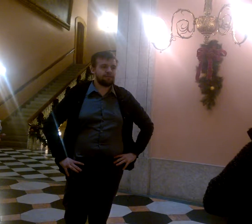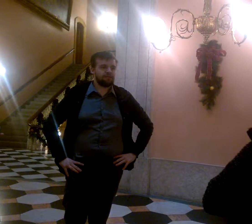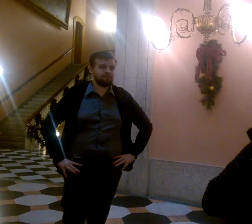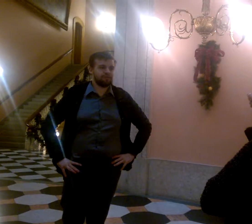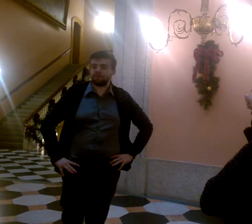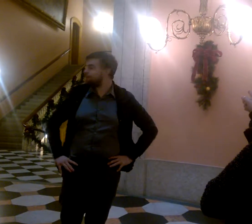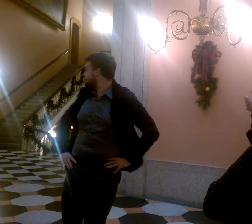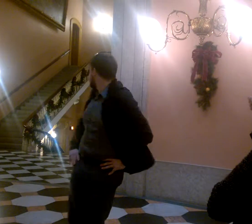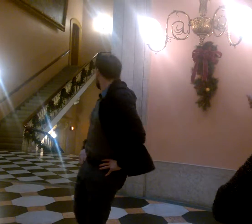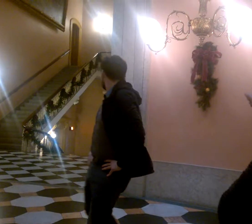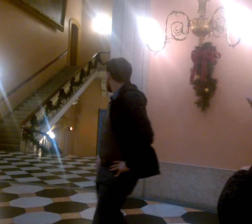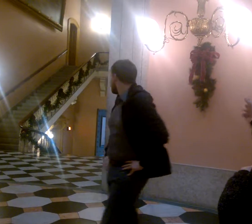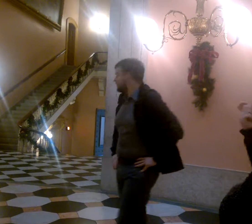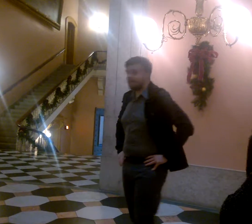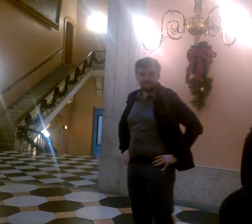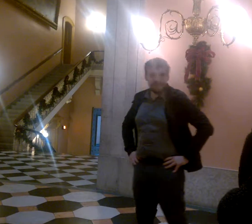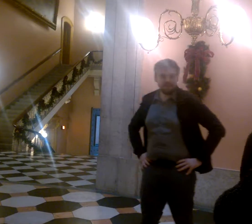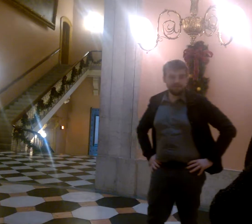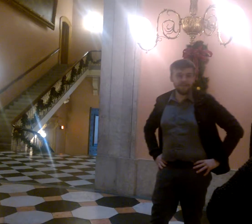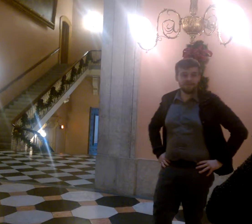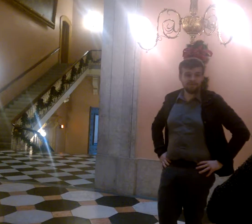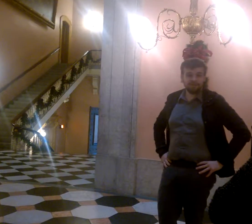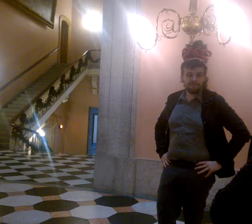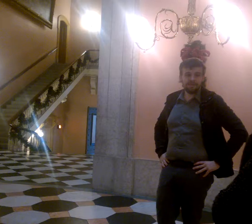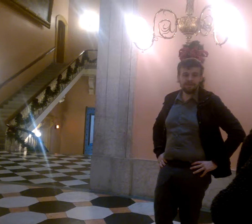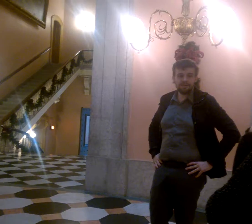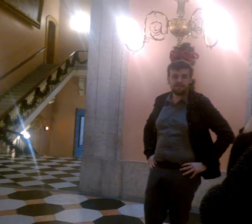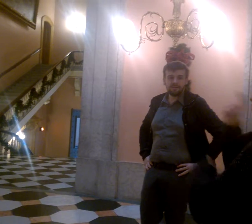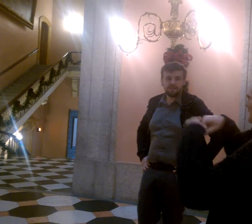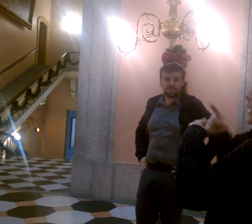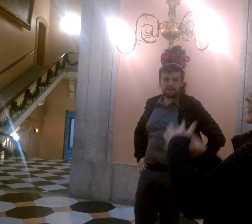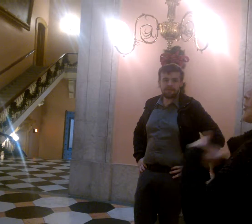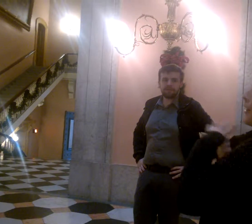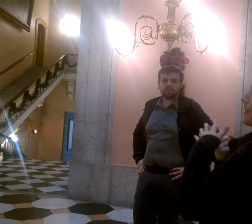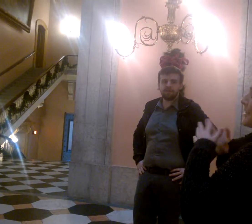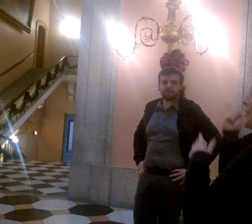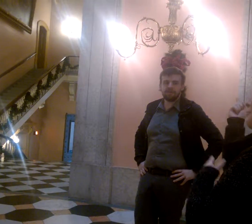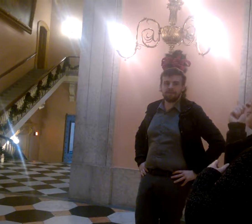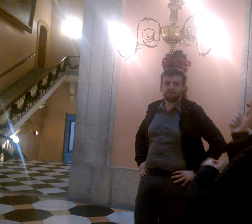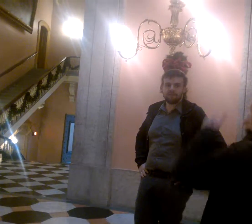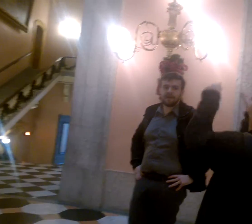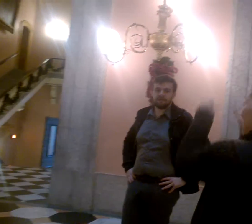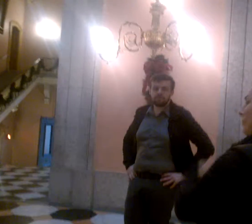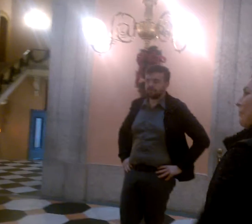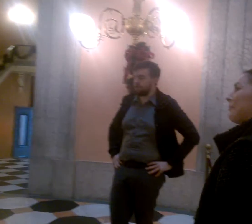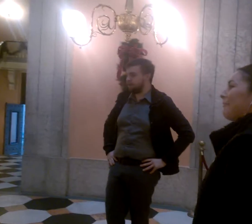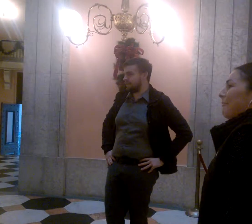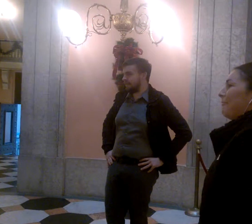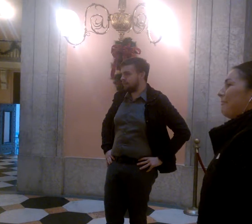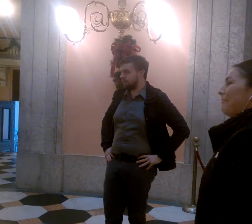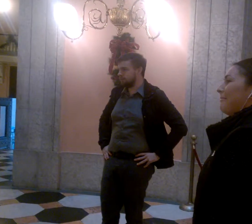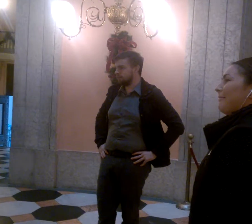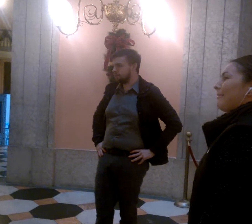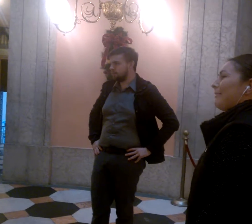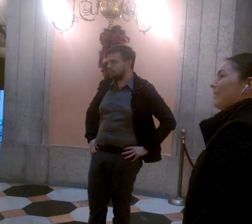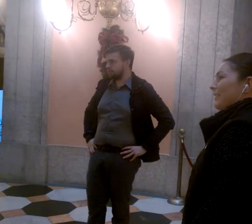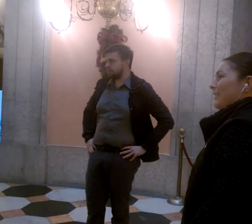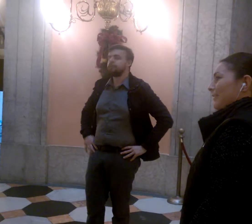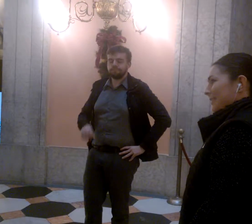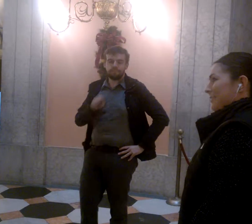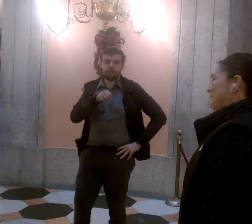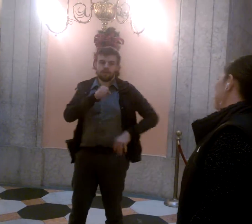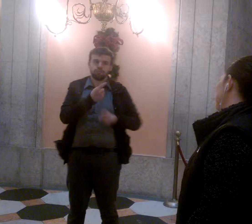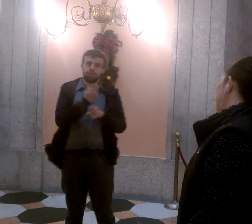But I noticed that there's Christmas things hanging around. Is that pretty recent on when they started putting that up?